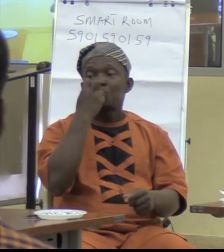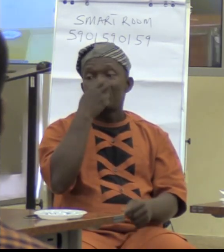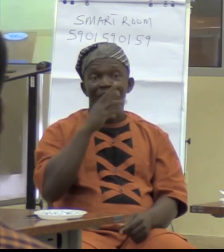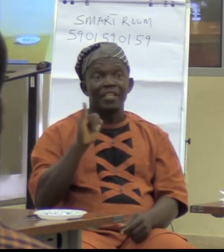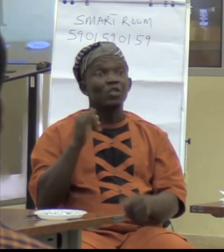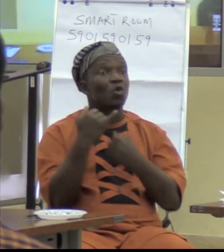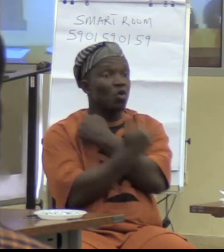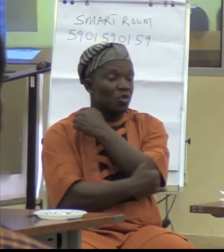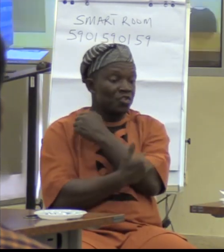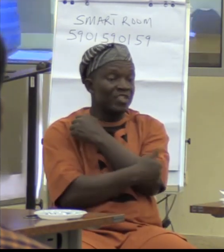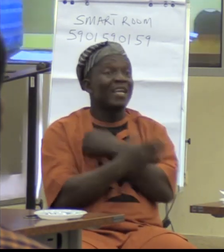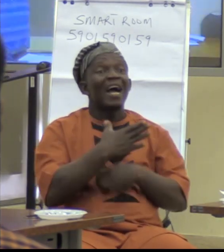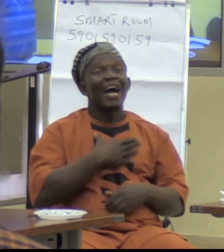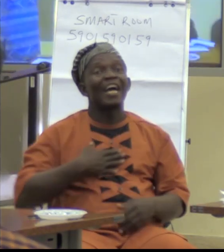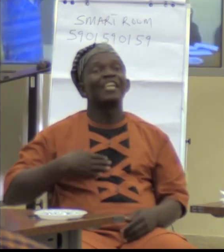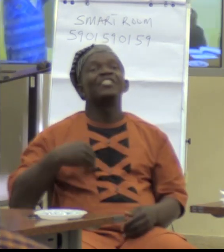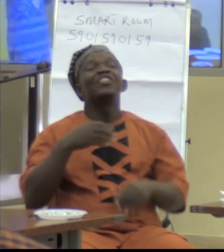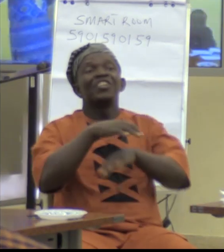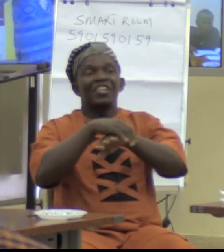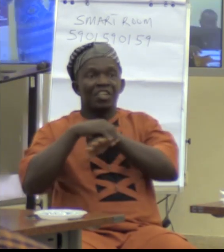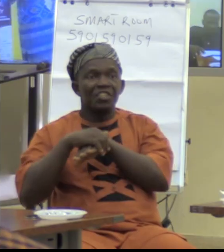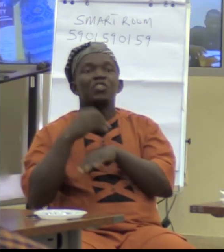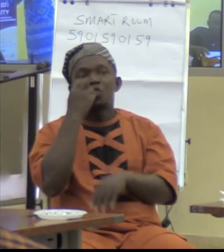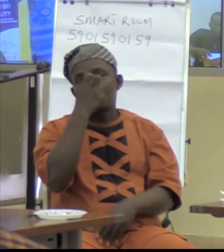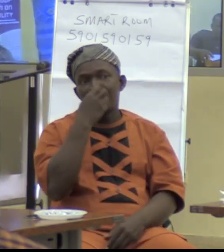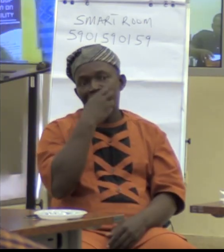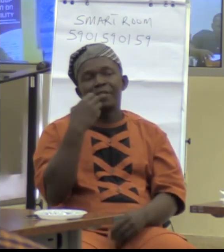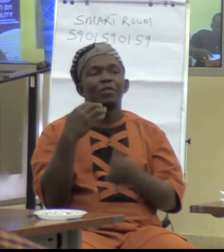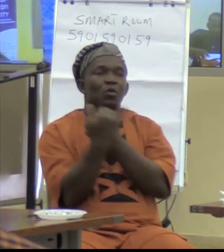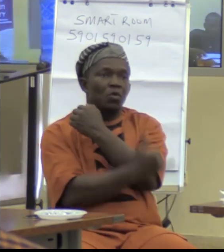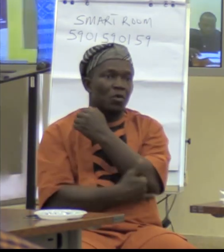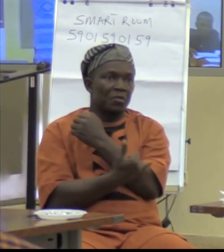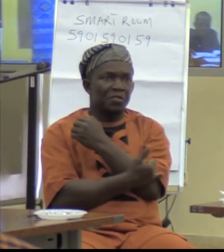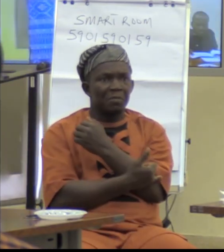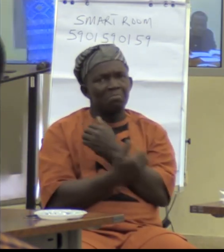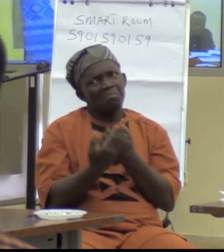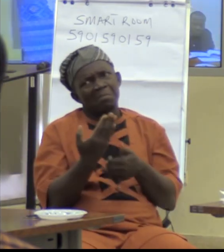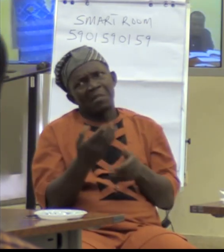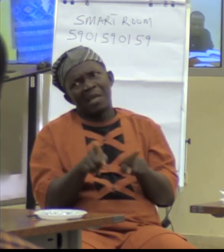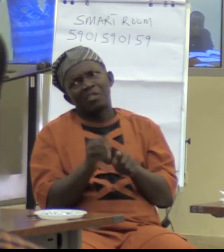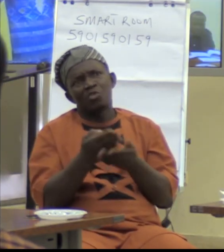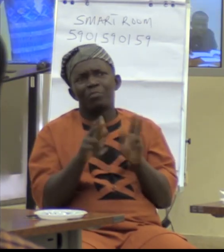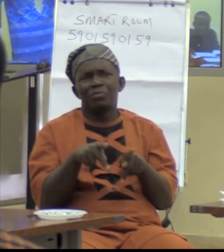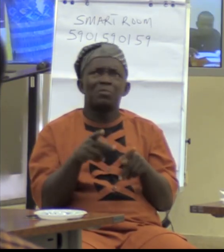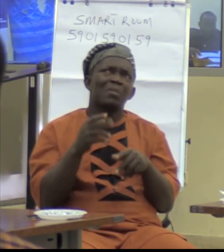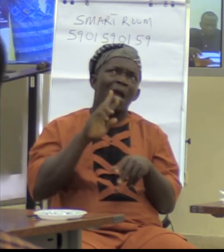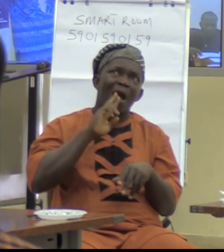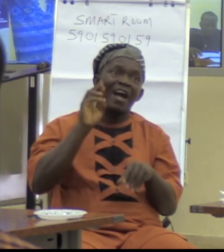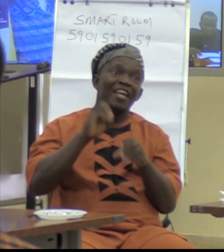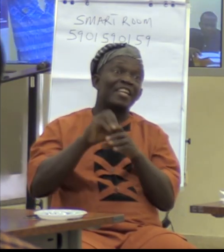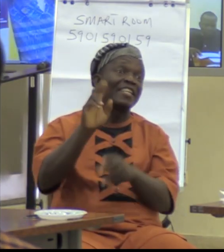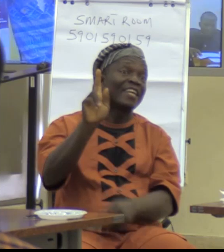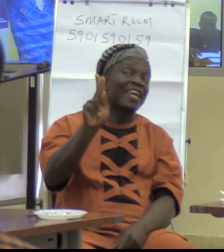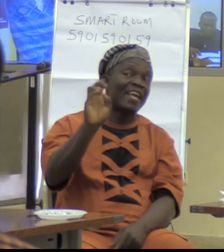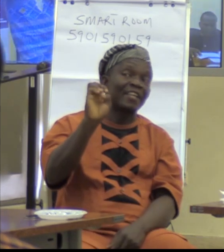projects that was done by somebody in Kenya and another in Nigeria was actually looking at